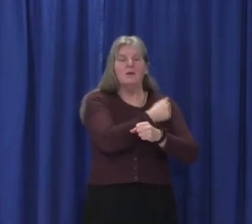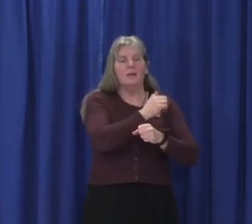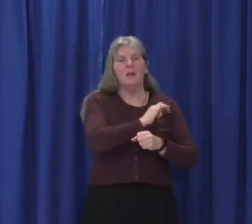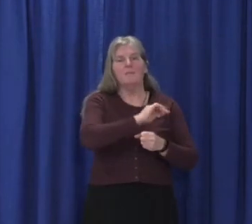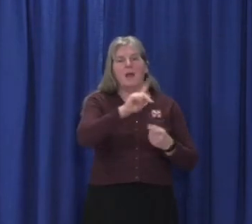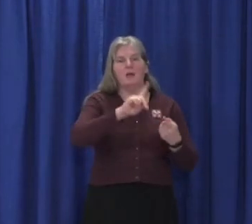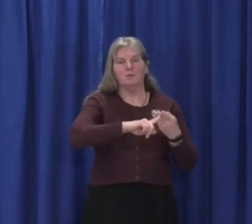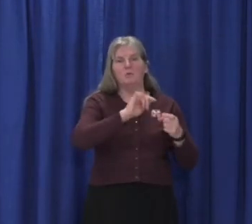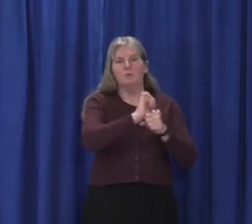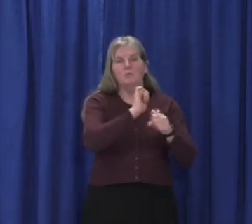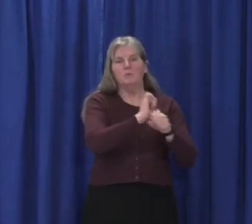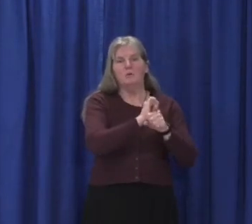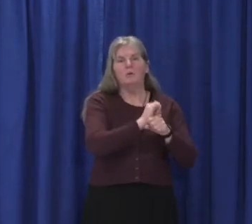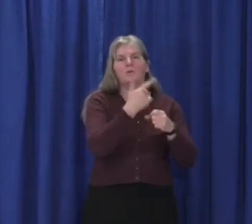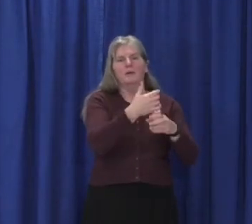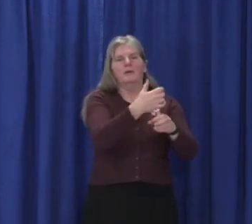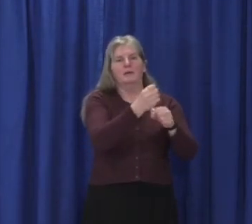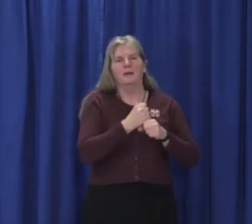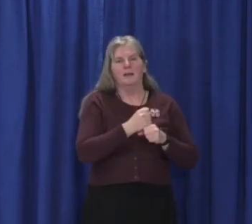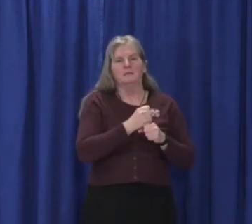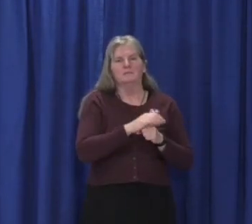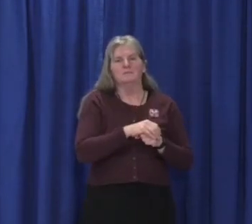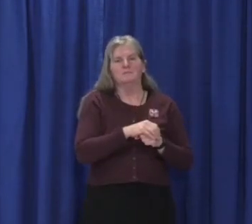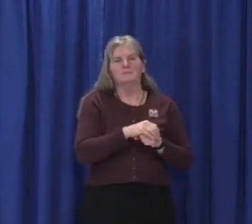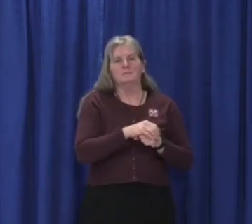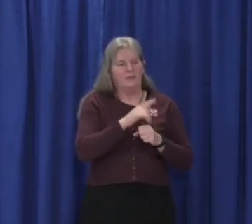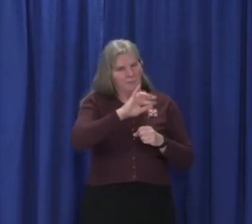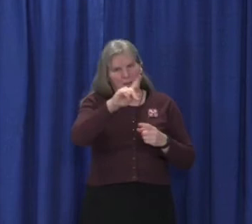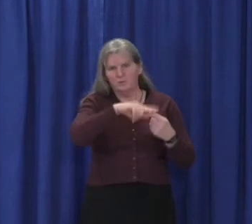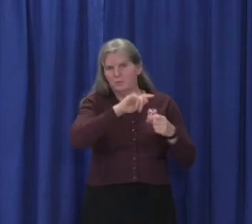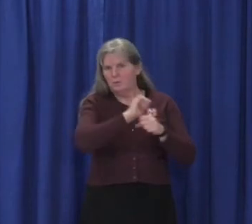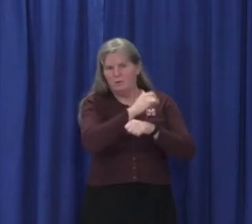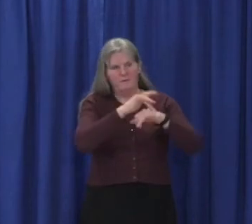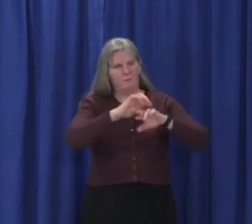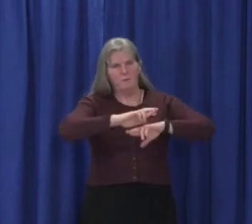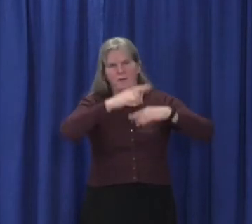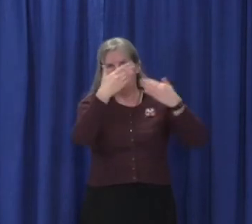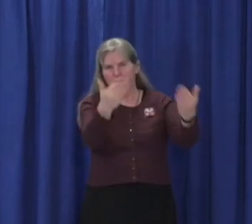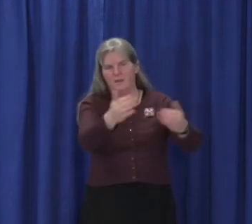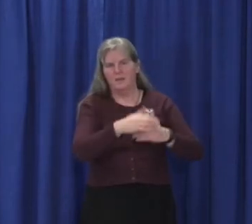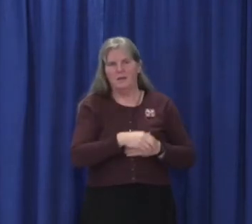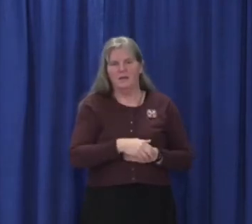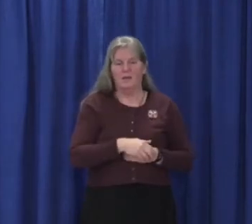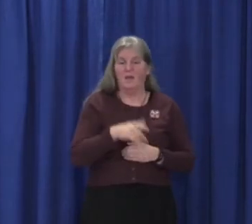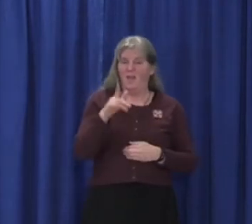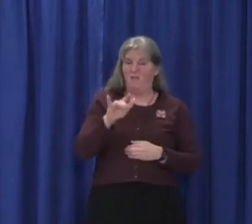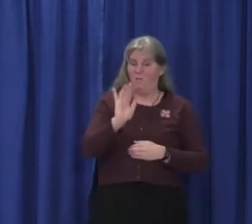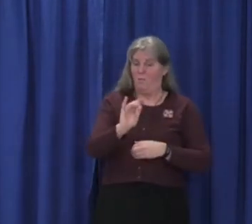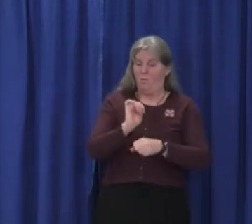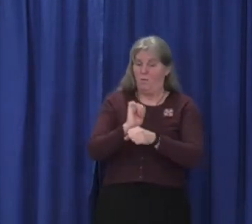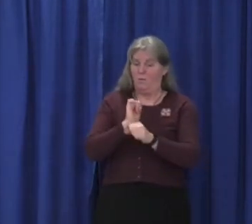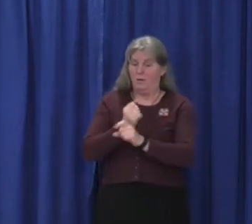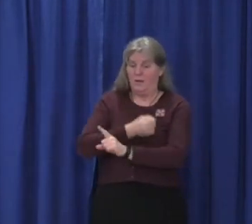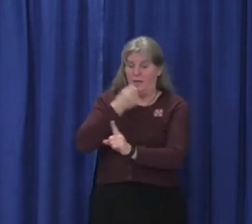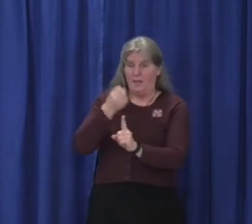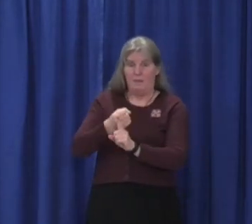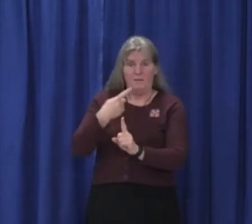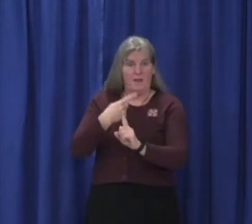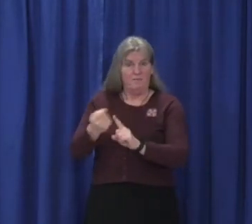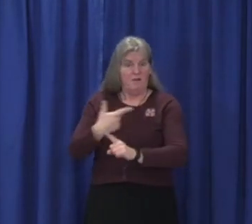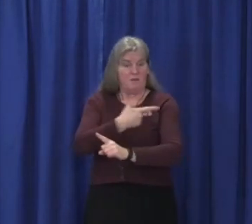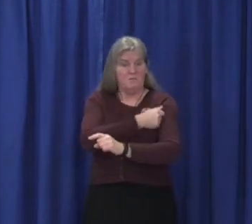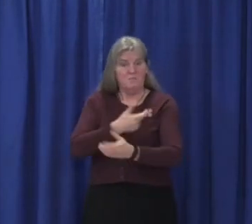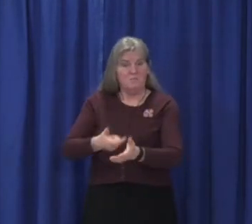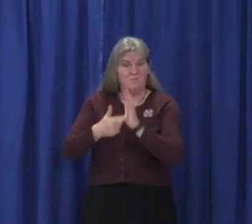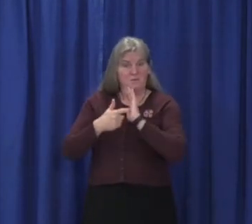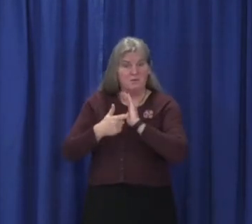attest to their vaccination status. If your employment has been impacted by a vaccine